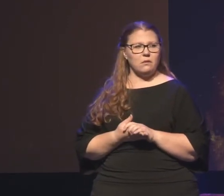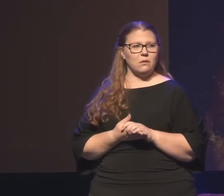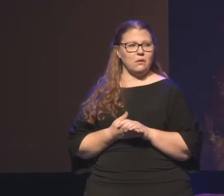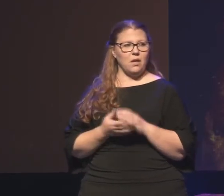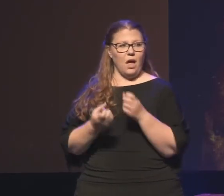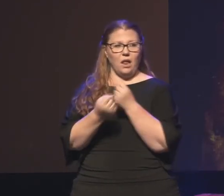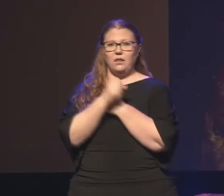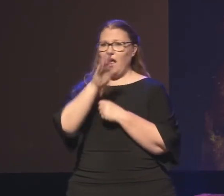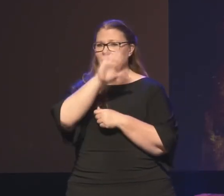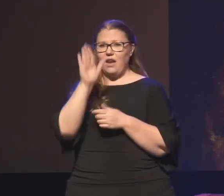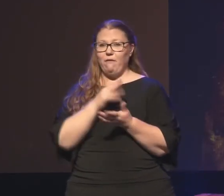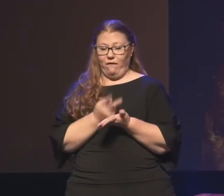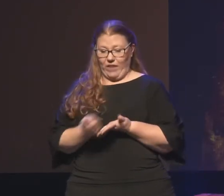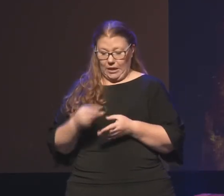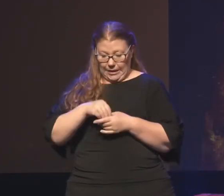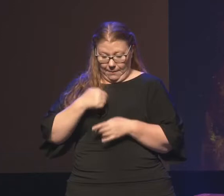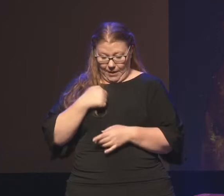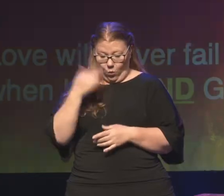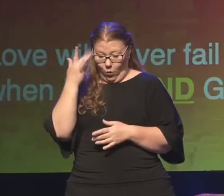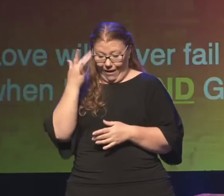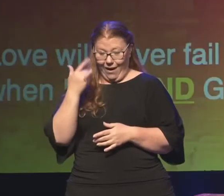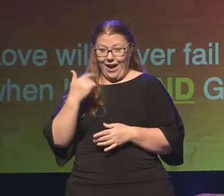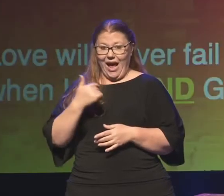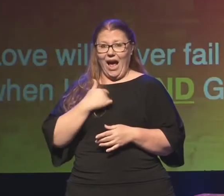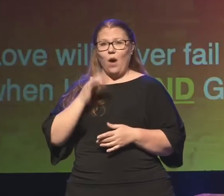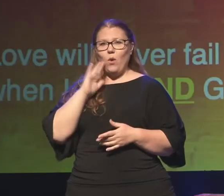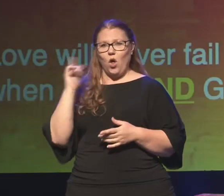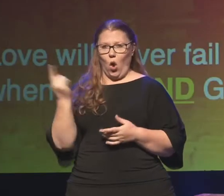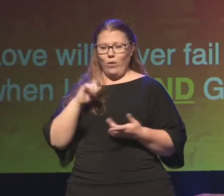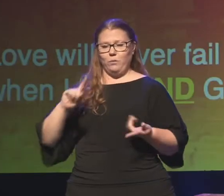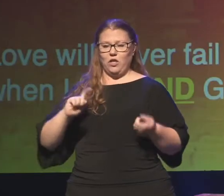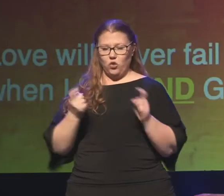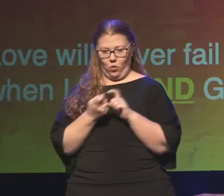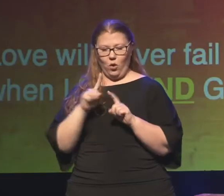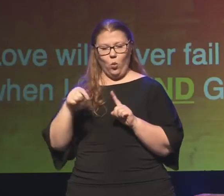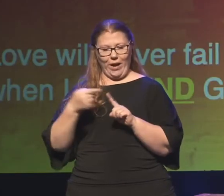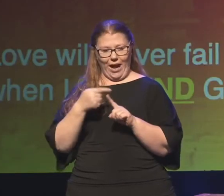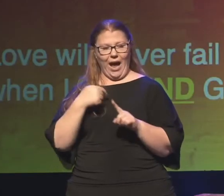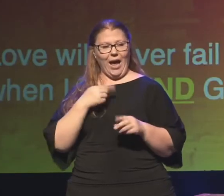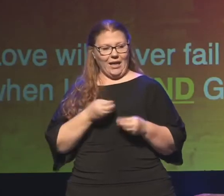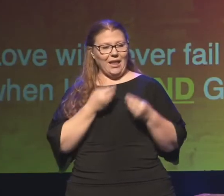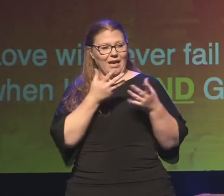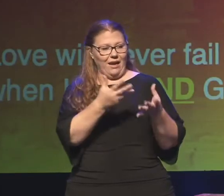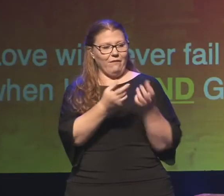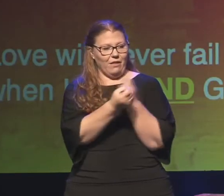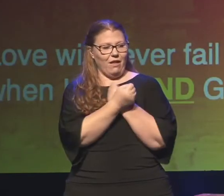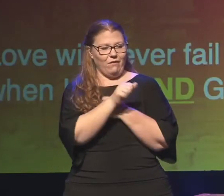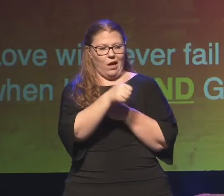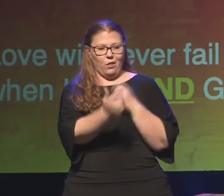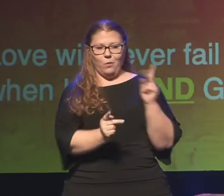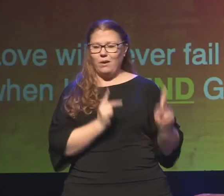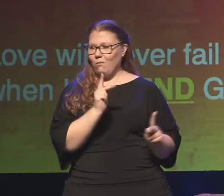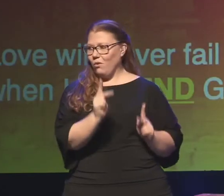Love never fails in me because I will always be transformed when I extend God's love to others.